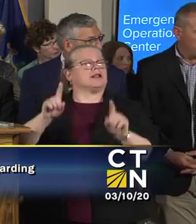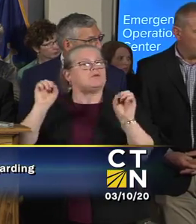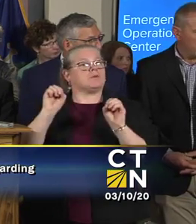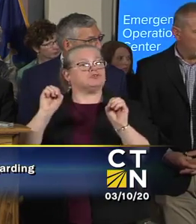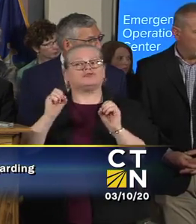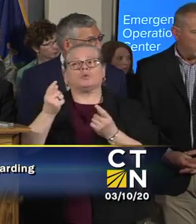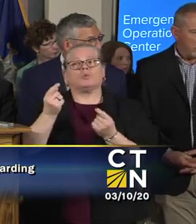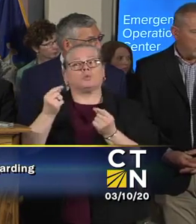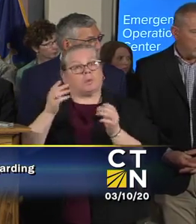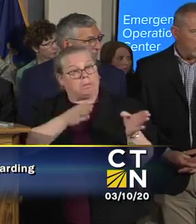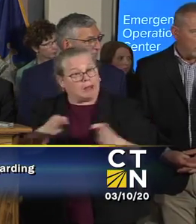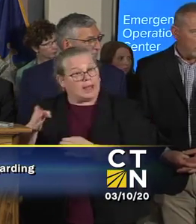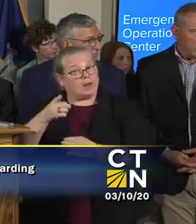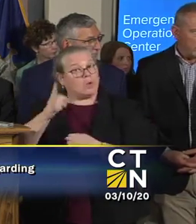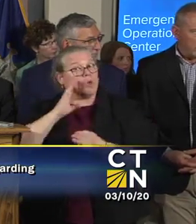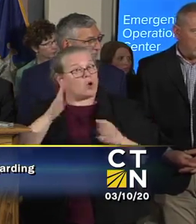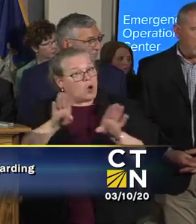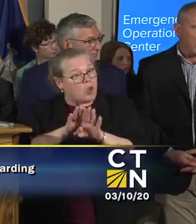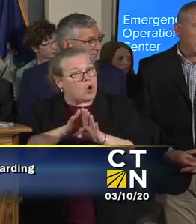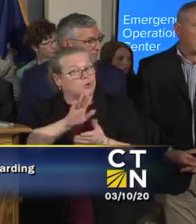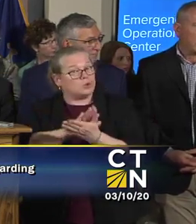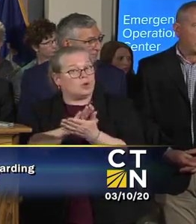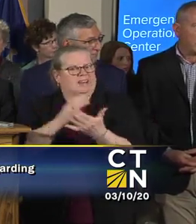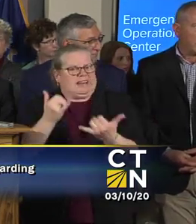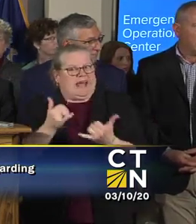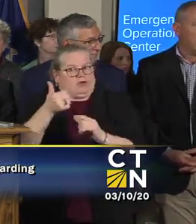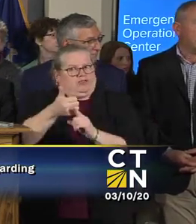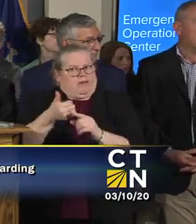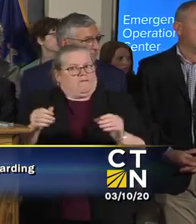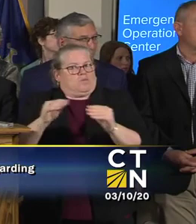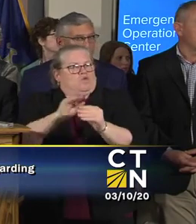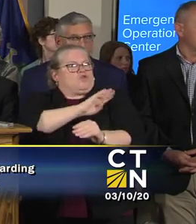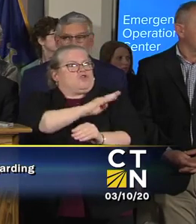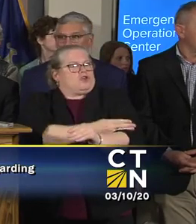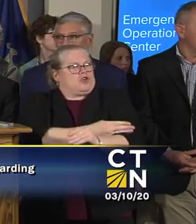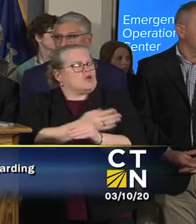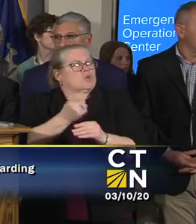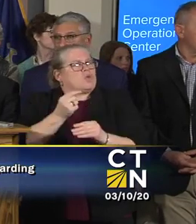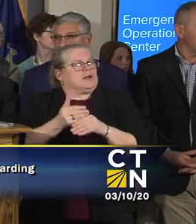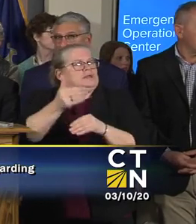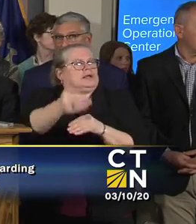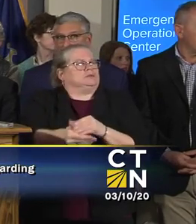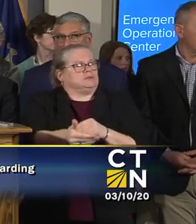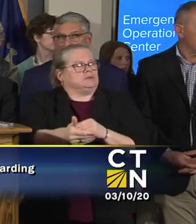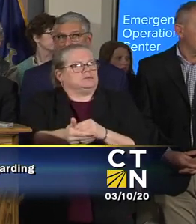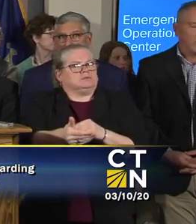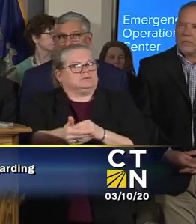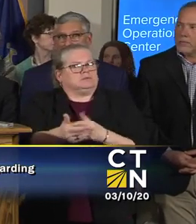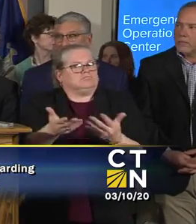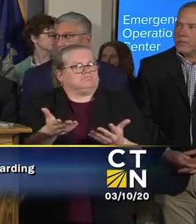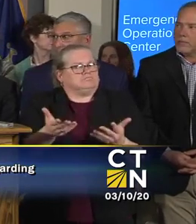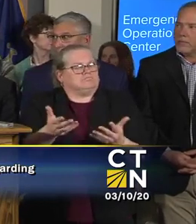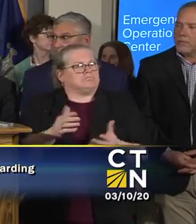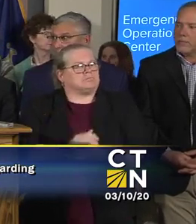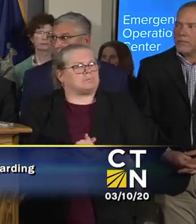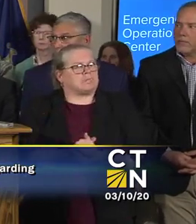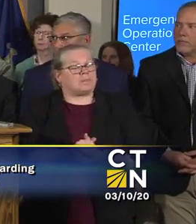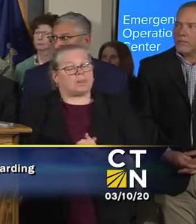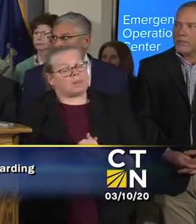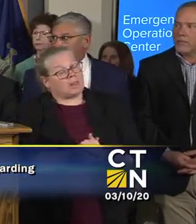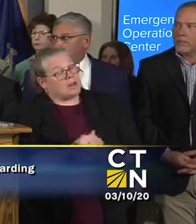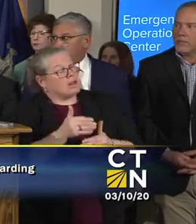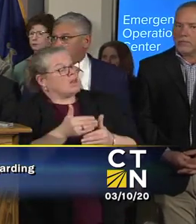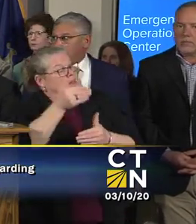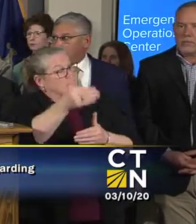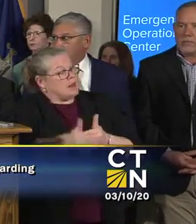closing any schools, or under your new authority, what are you going to be doing in the next 24 hours? In the next 24